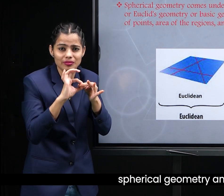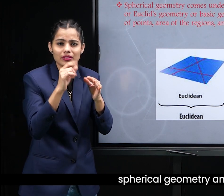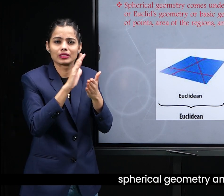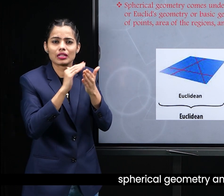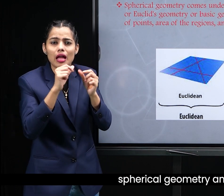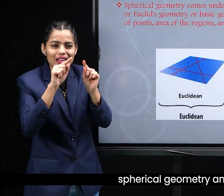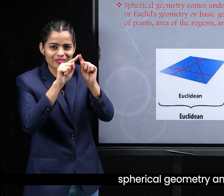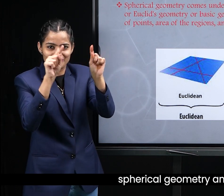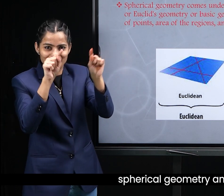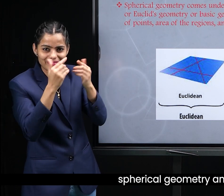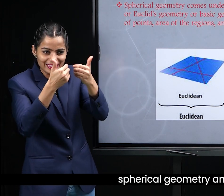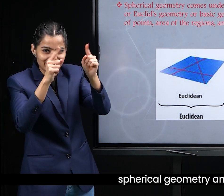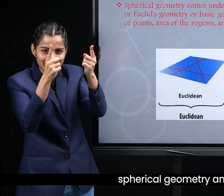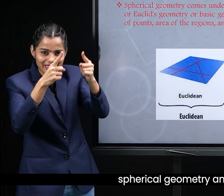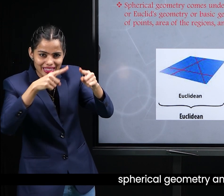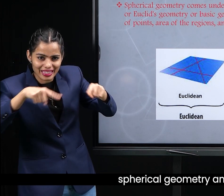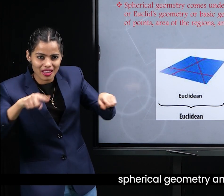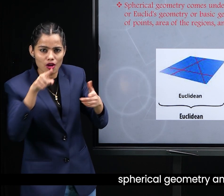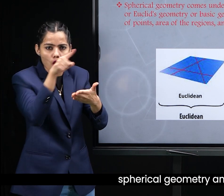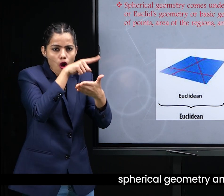and hyperbolic geometry.